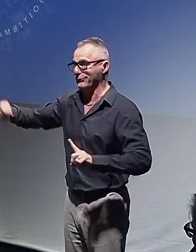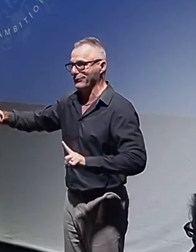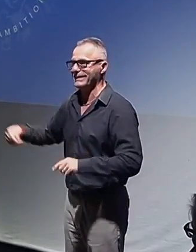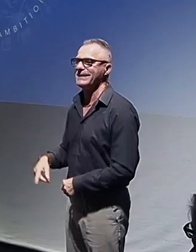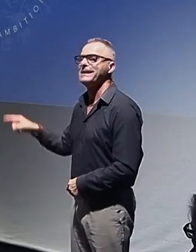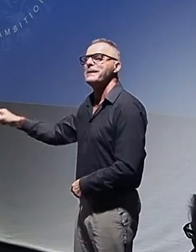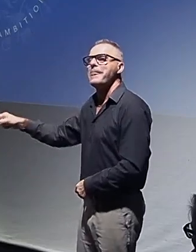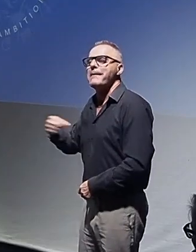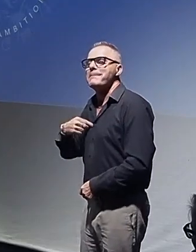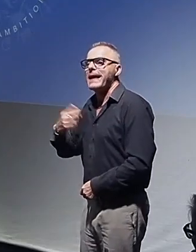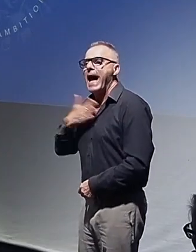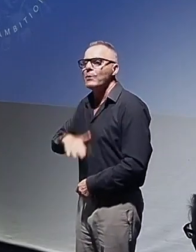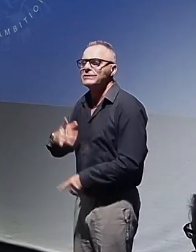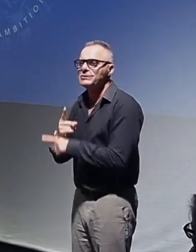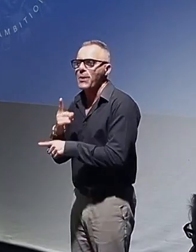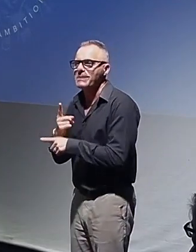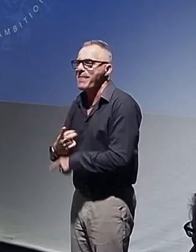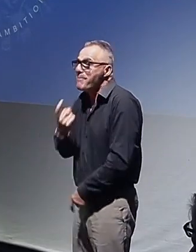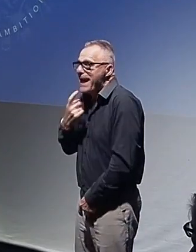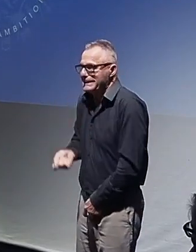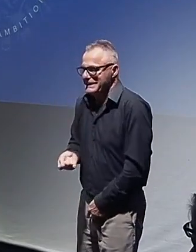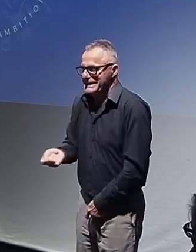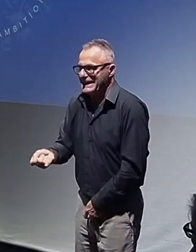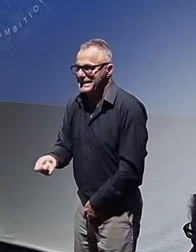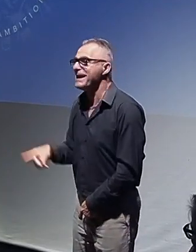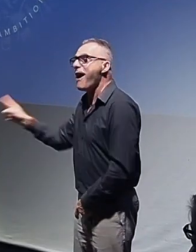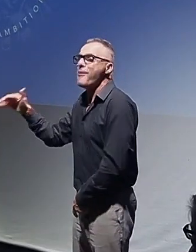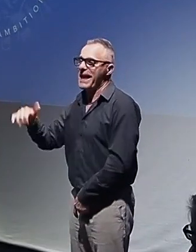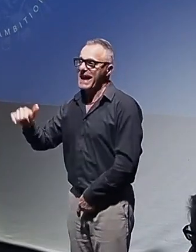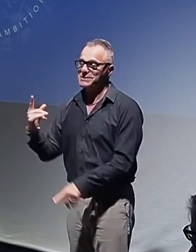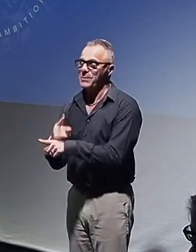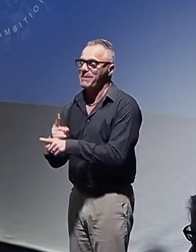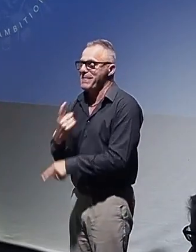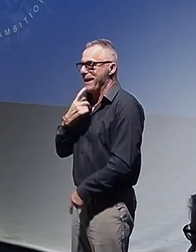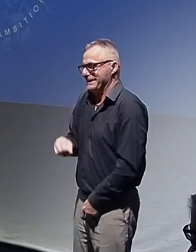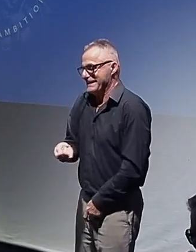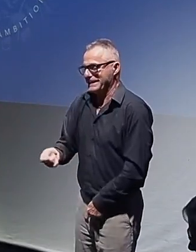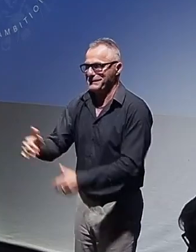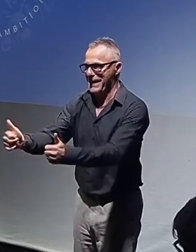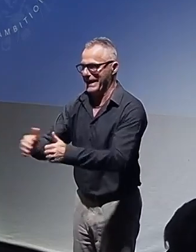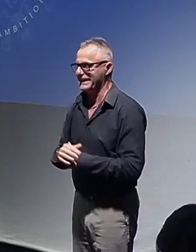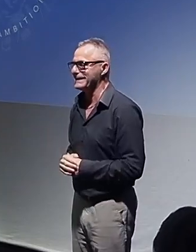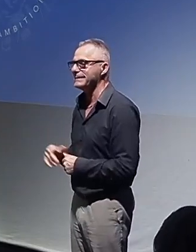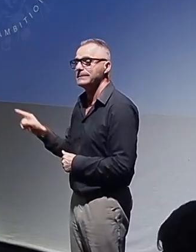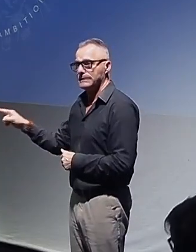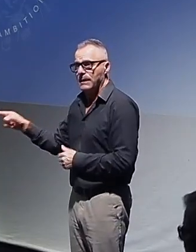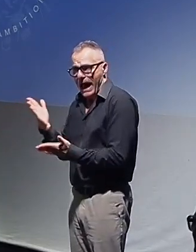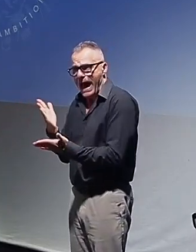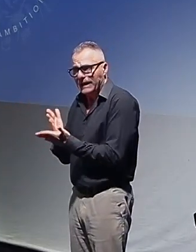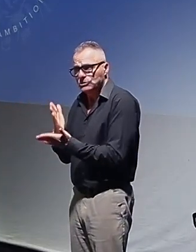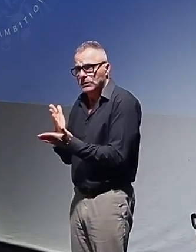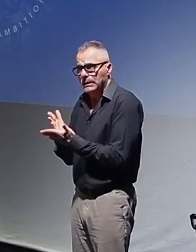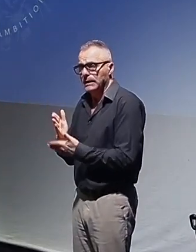going to dwell on the metal detector. Oh yeah. We could just talk about the metal detecting if you want. But actually,